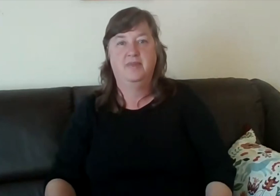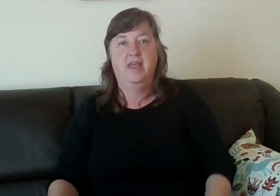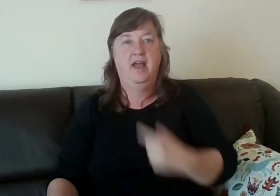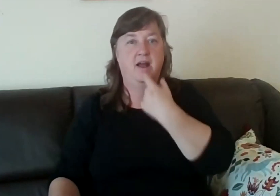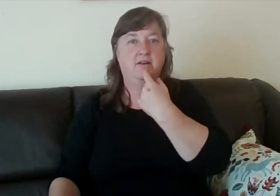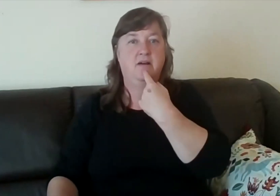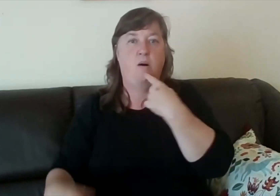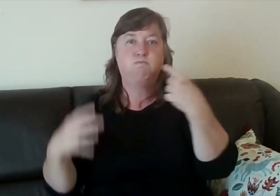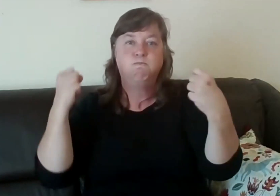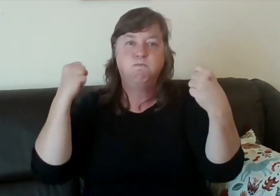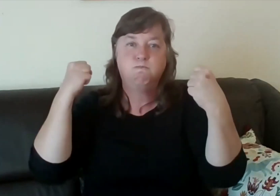And